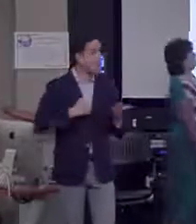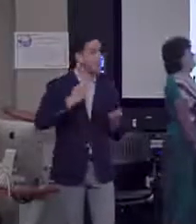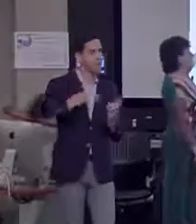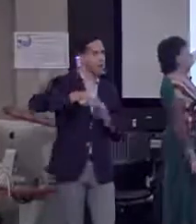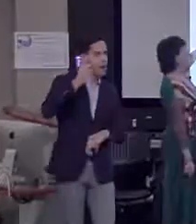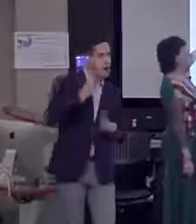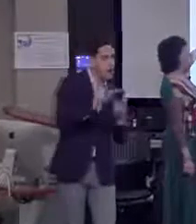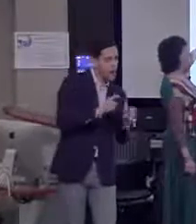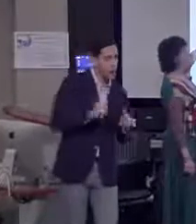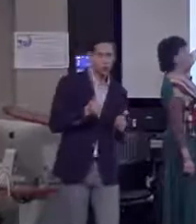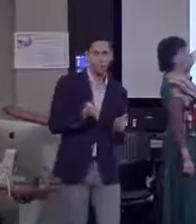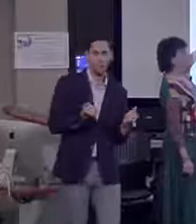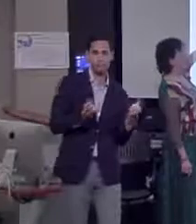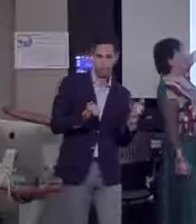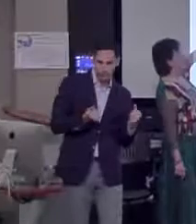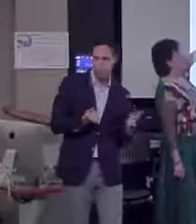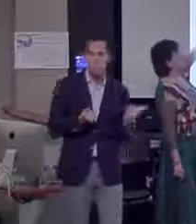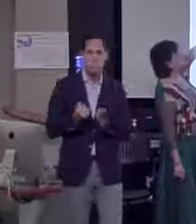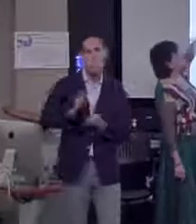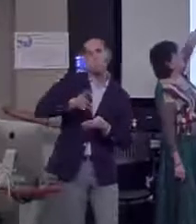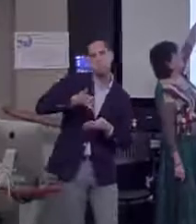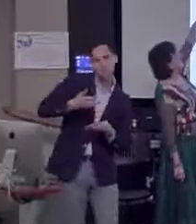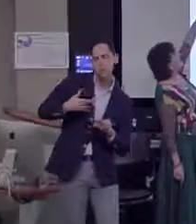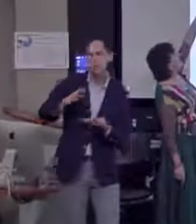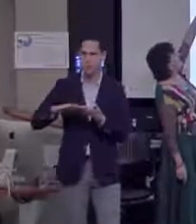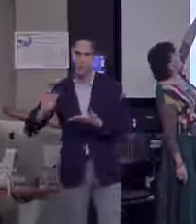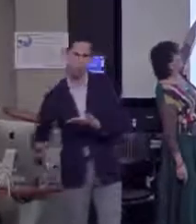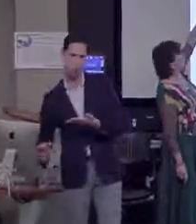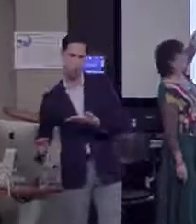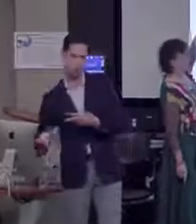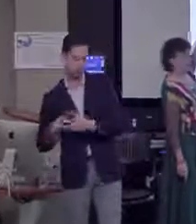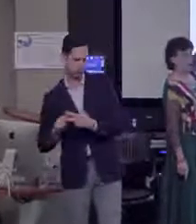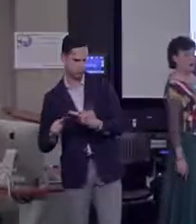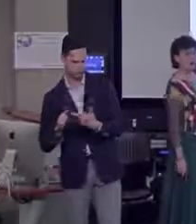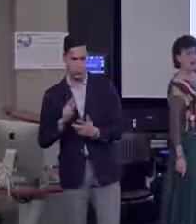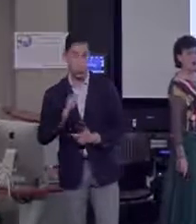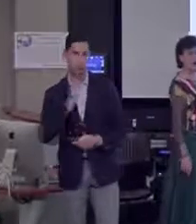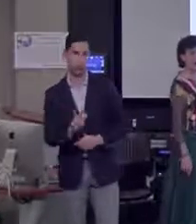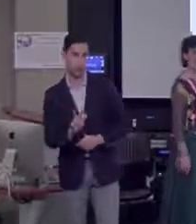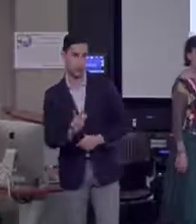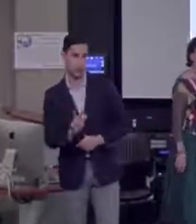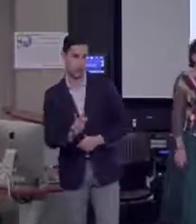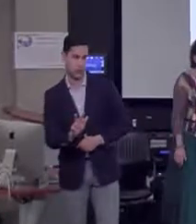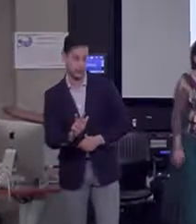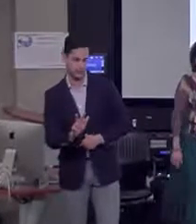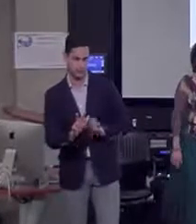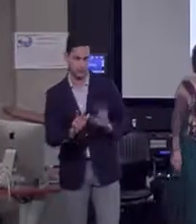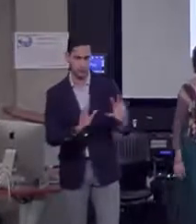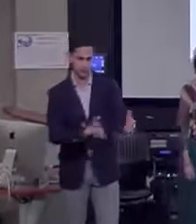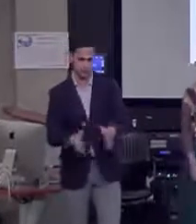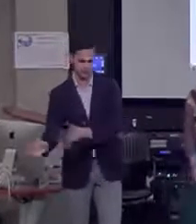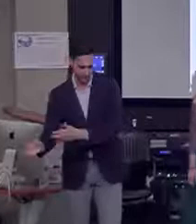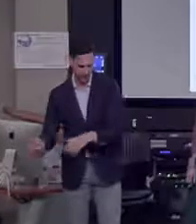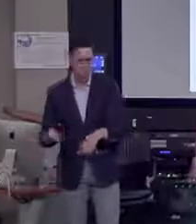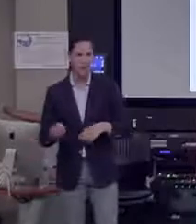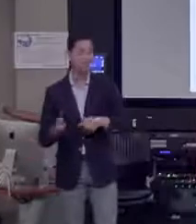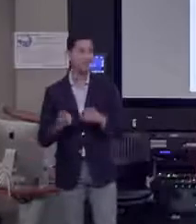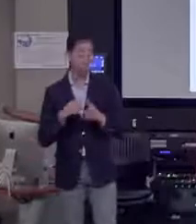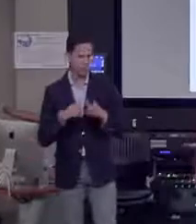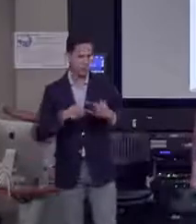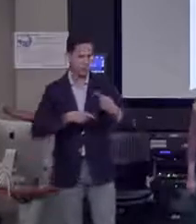back to 2 years of age. We had videotapes of the moms interacting with these